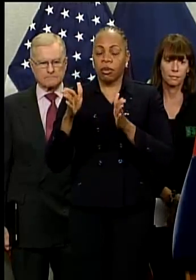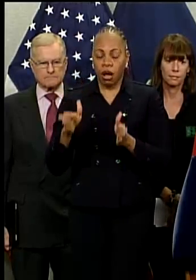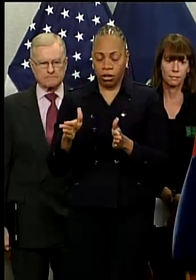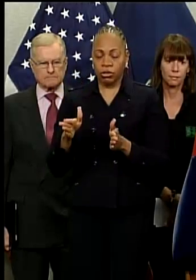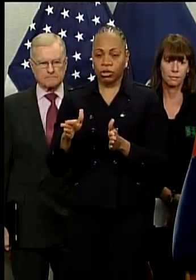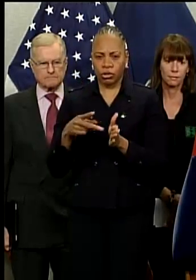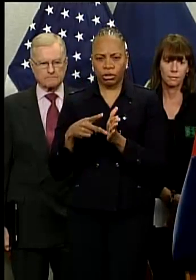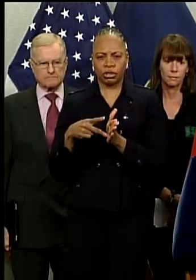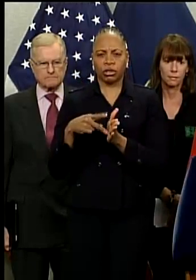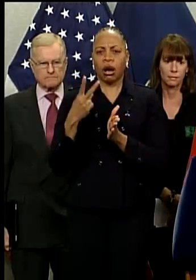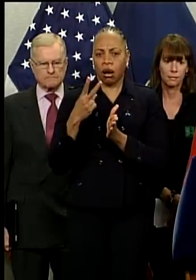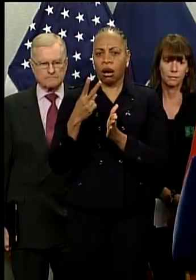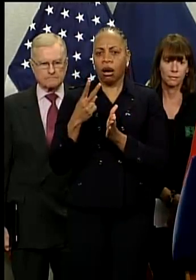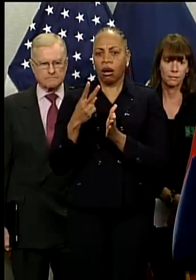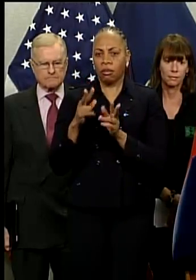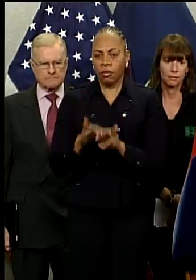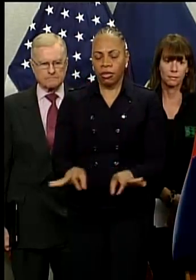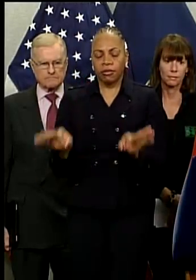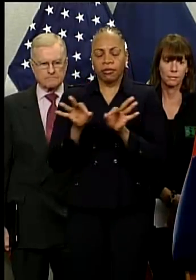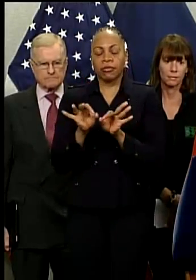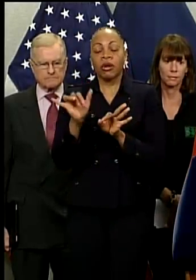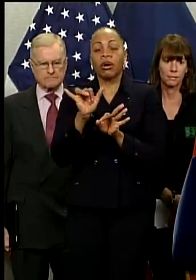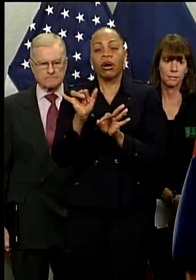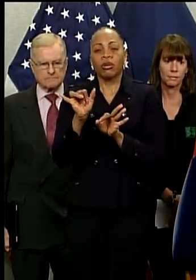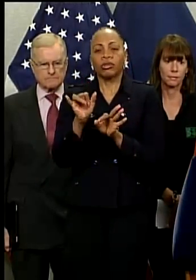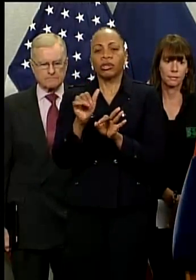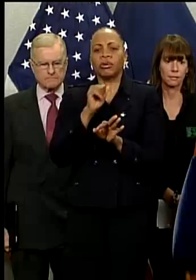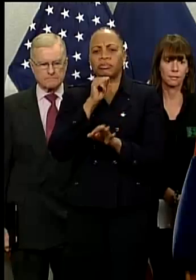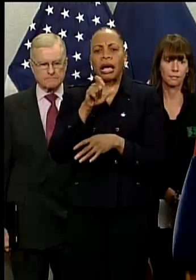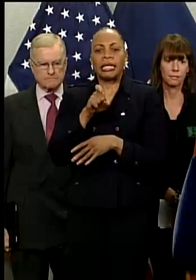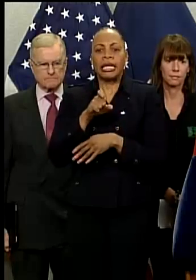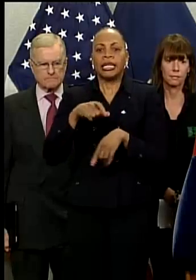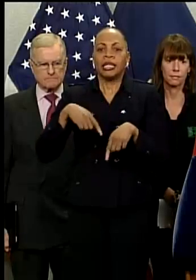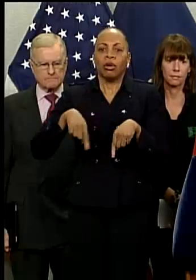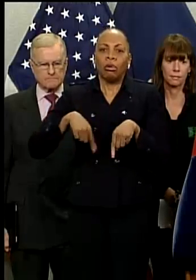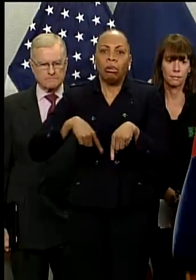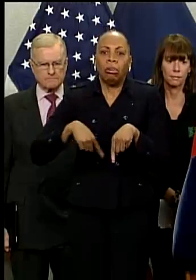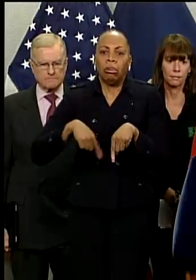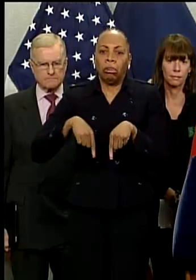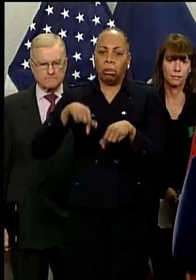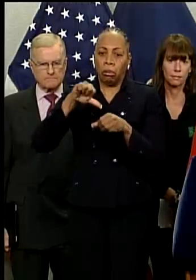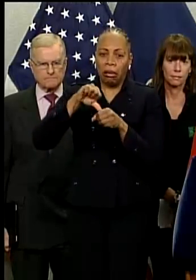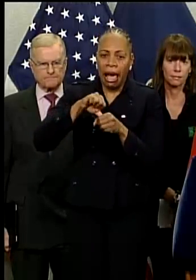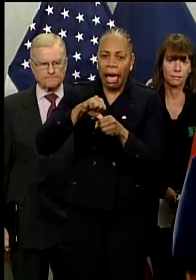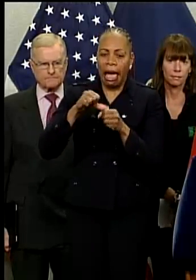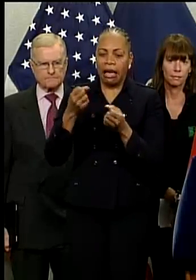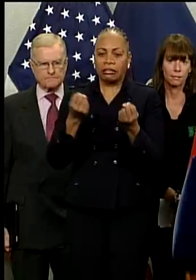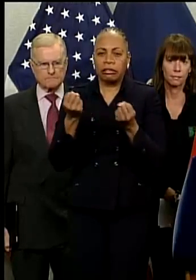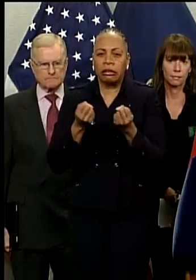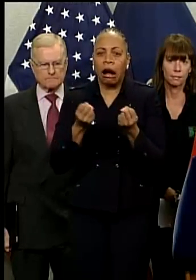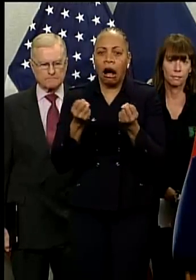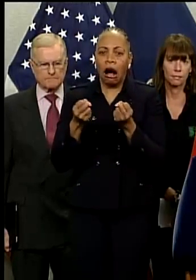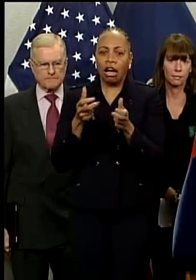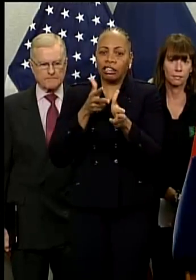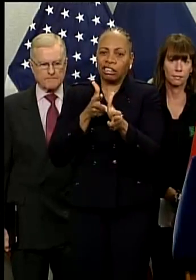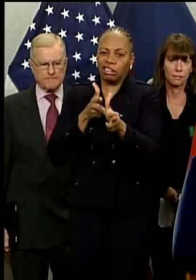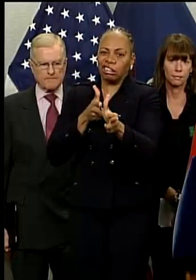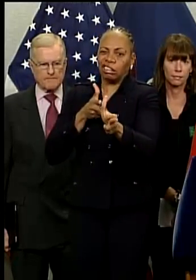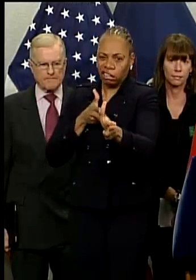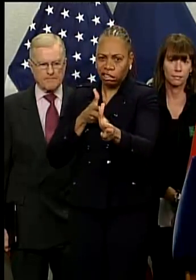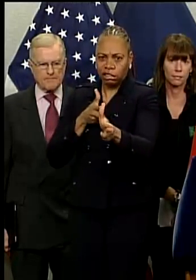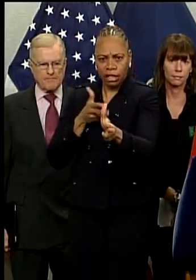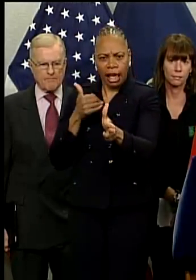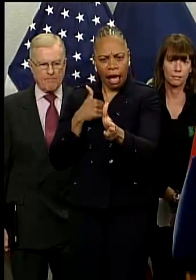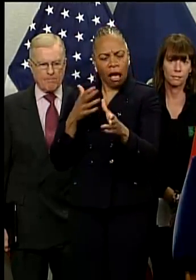this. Also, there is no need to panic buying of gas for your cars. All indications are the gas supply is plentiful